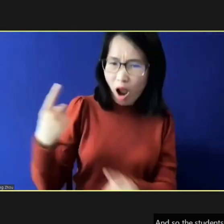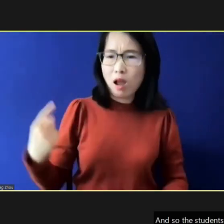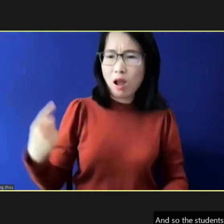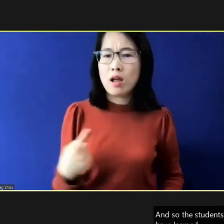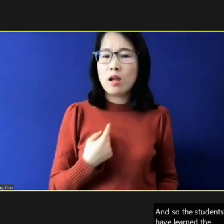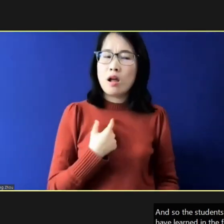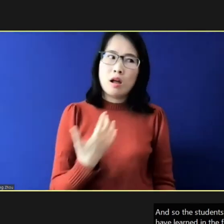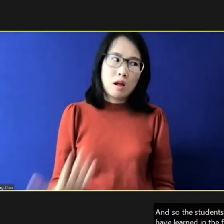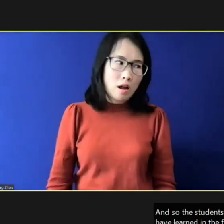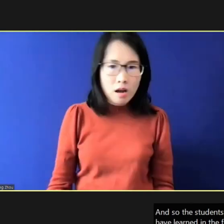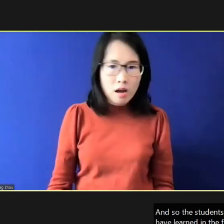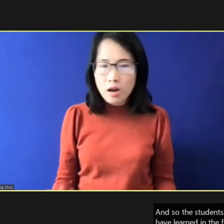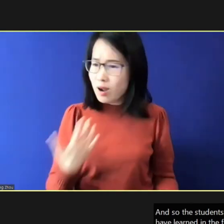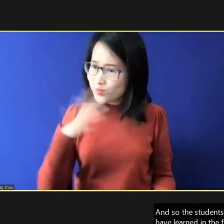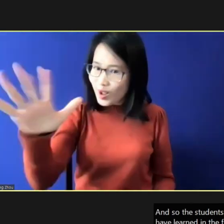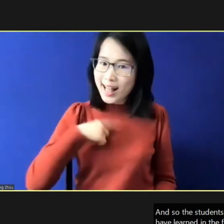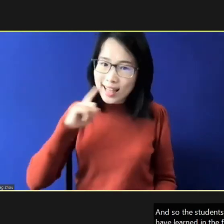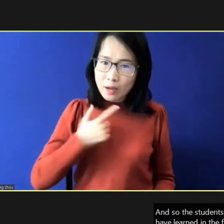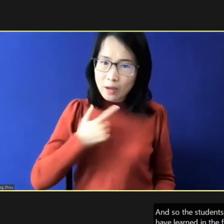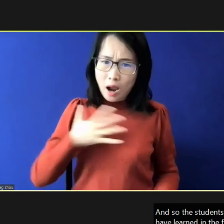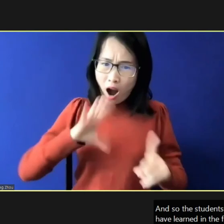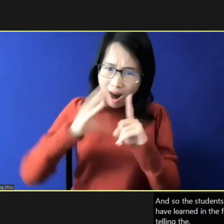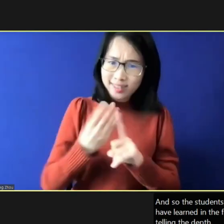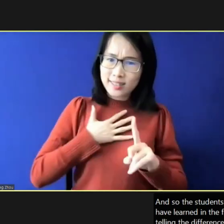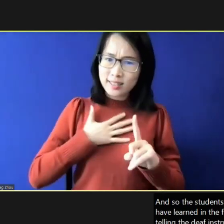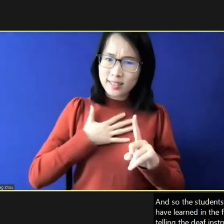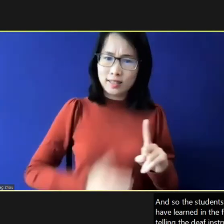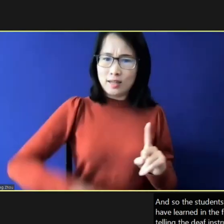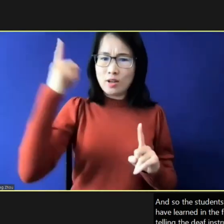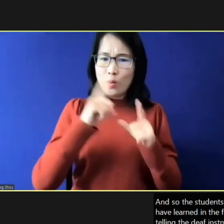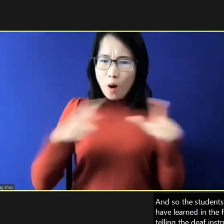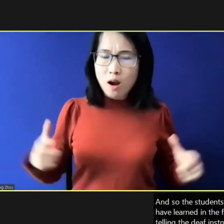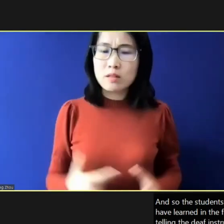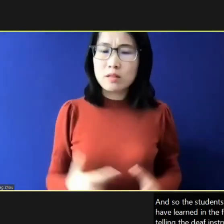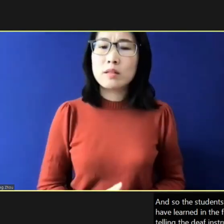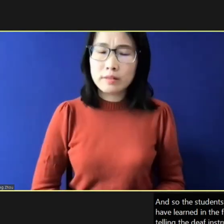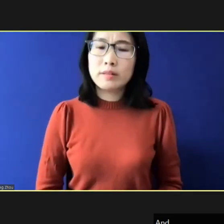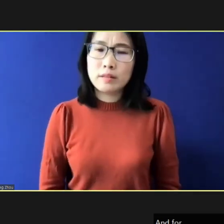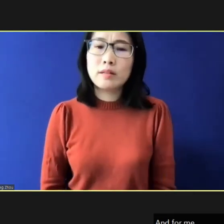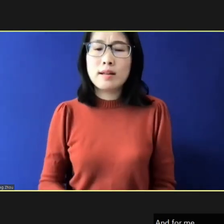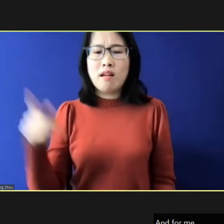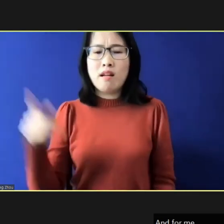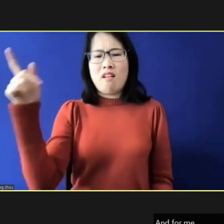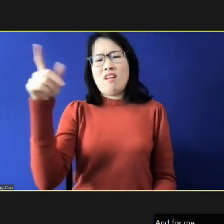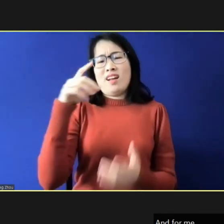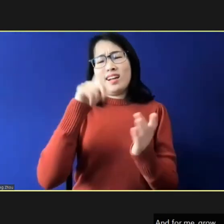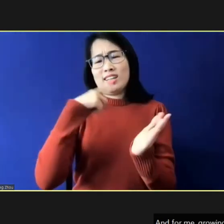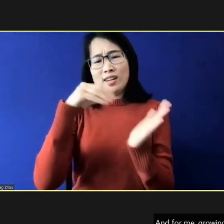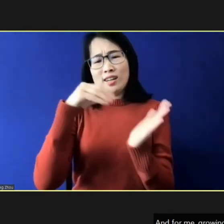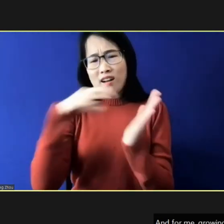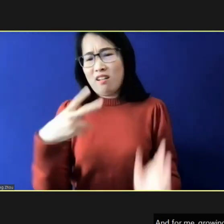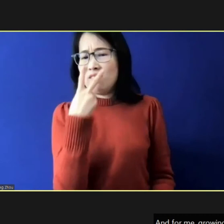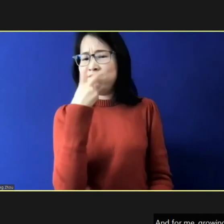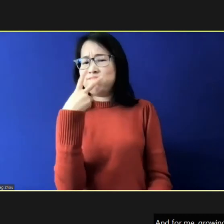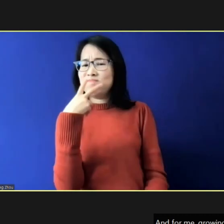learned in the first semester, they were telling the deaf instructor that, no, that's not right. And for me, growing up